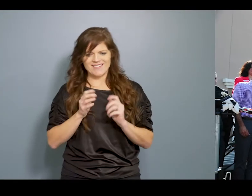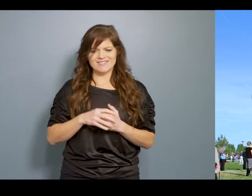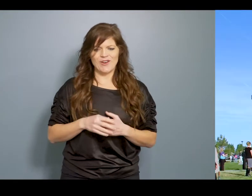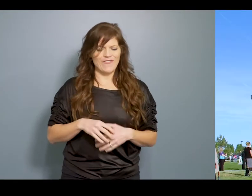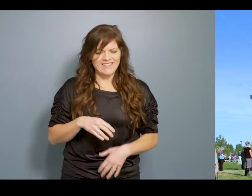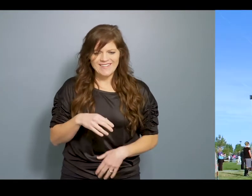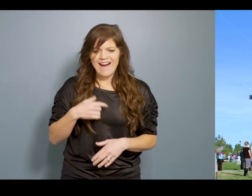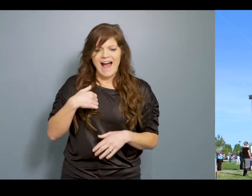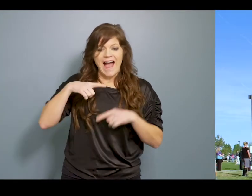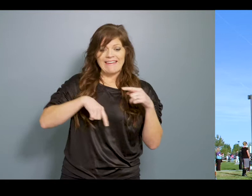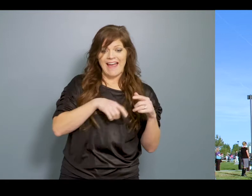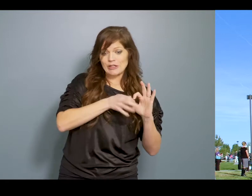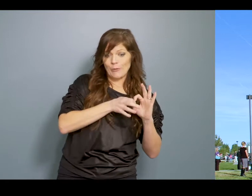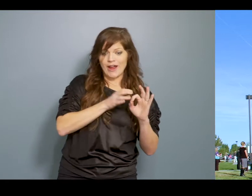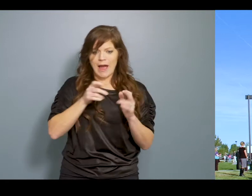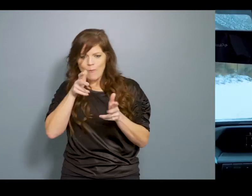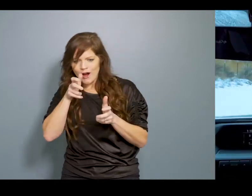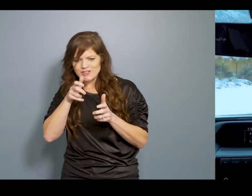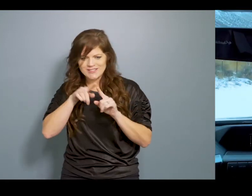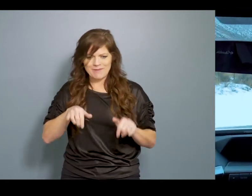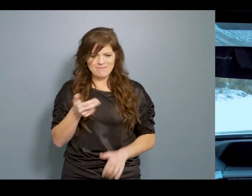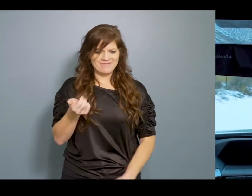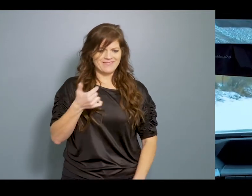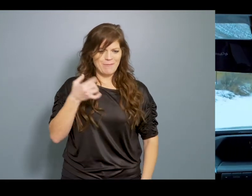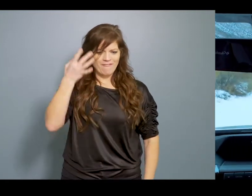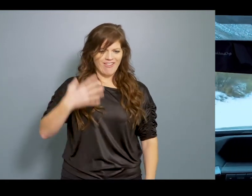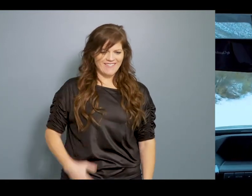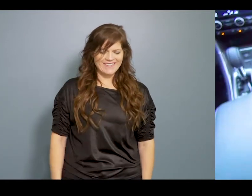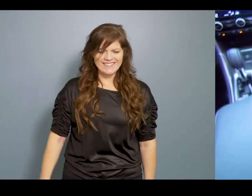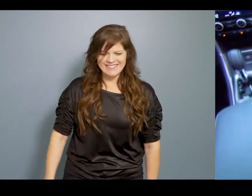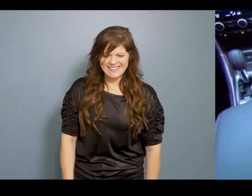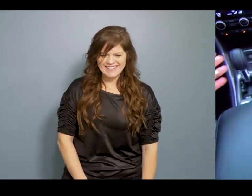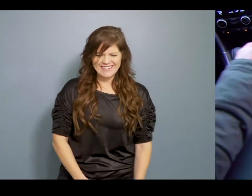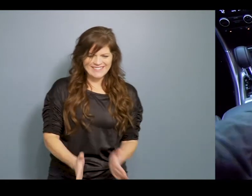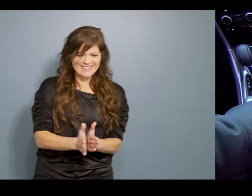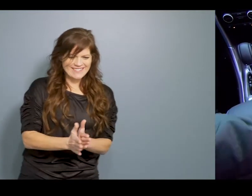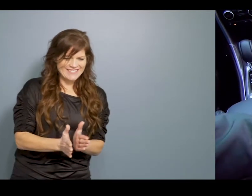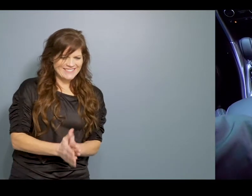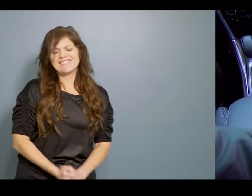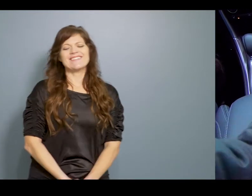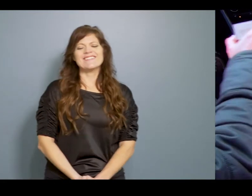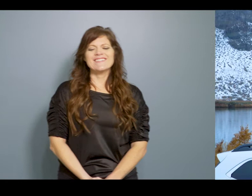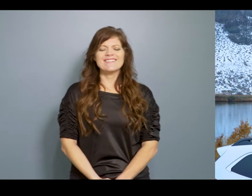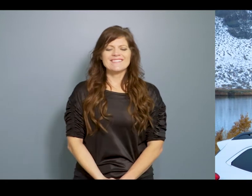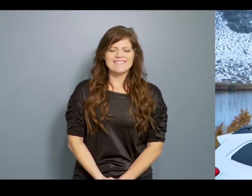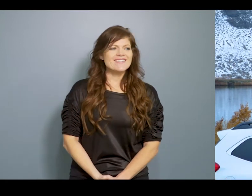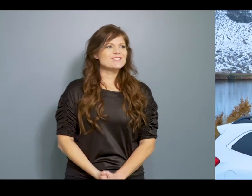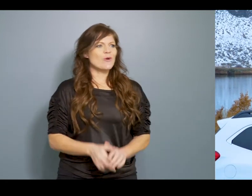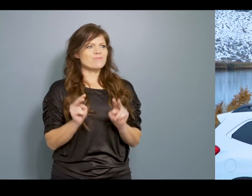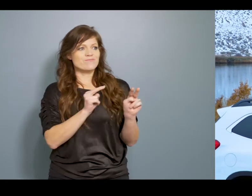affordable, accessible education. Today, students at CWI have a unique story of